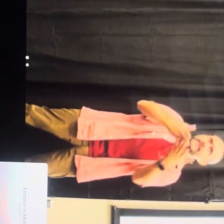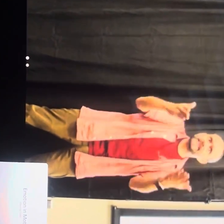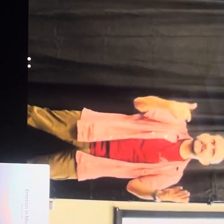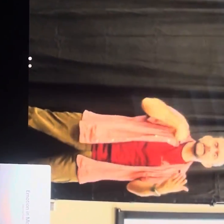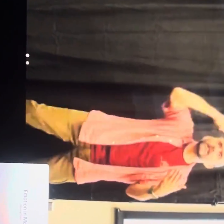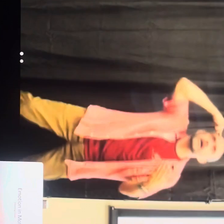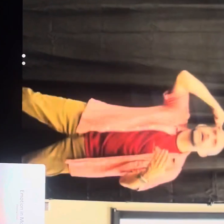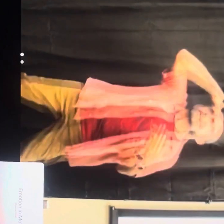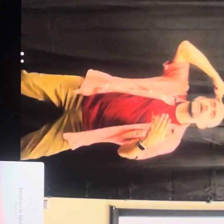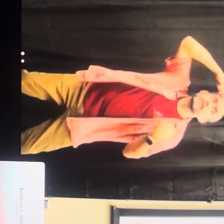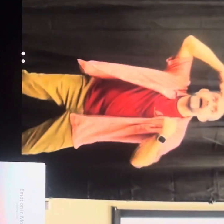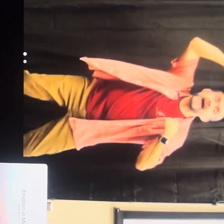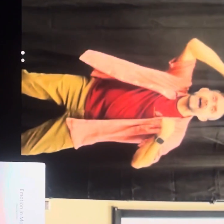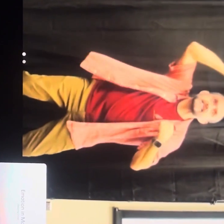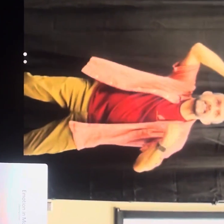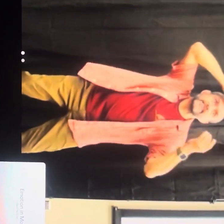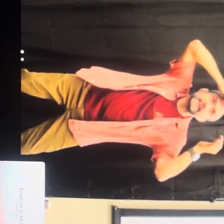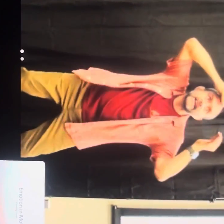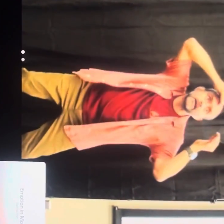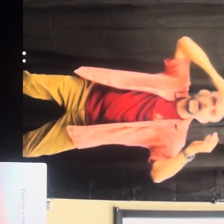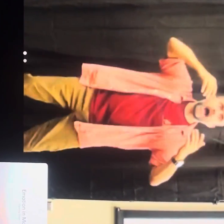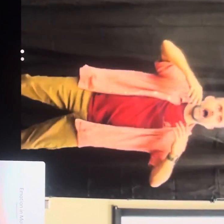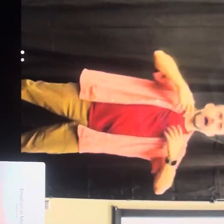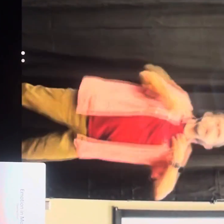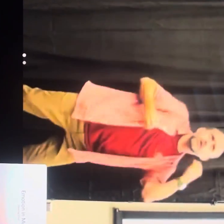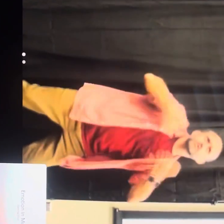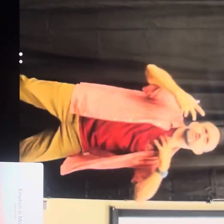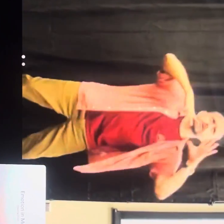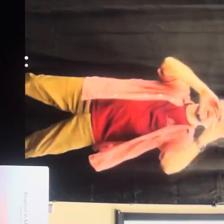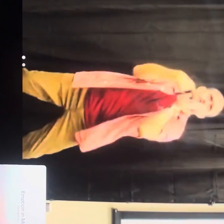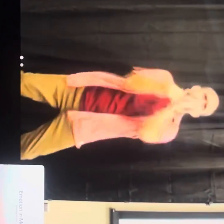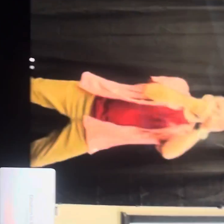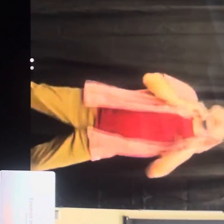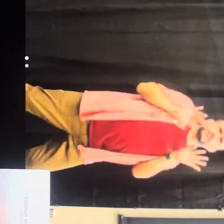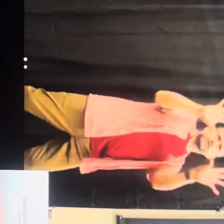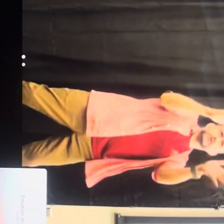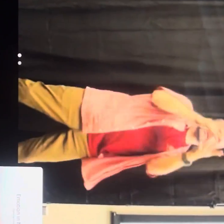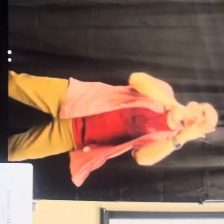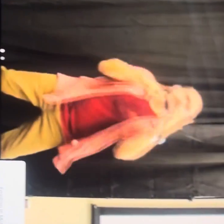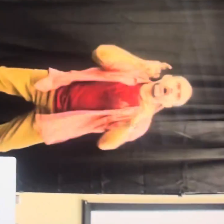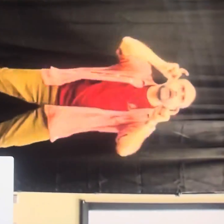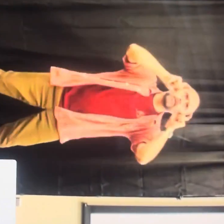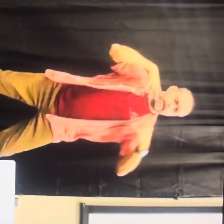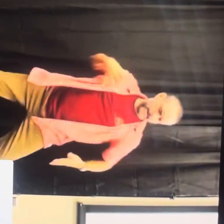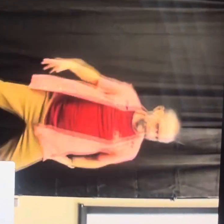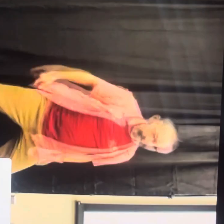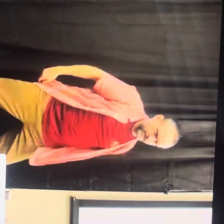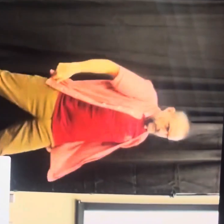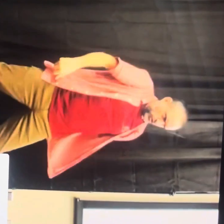You guys can't focus on 3, 4, 5, 6 different things at once, so it's really important to seclude